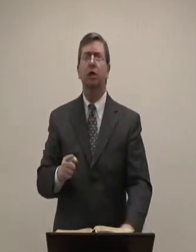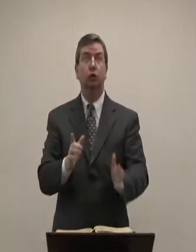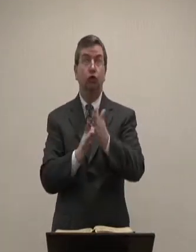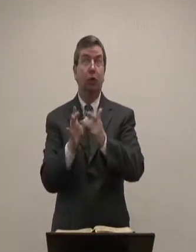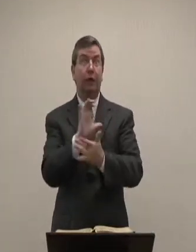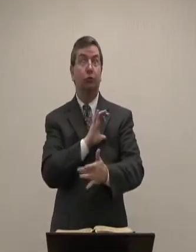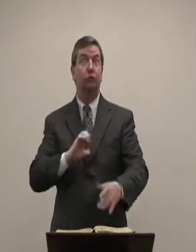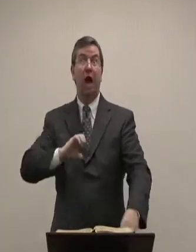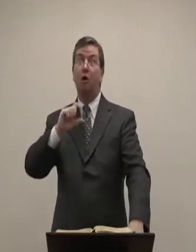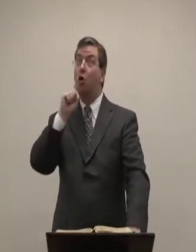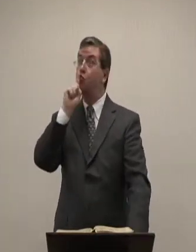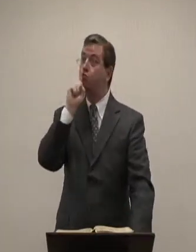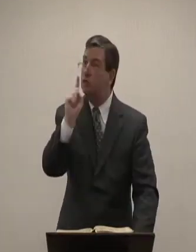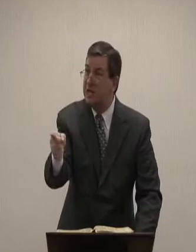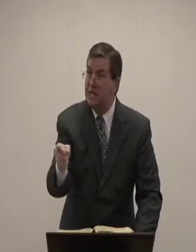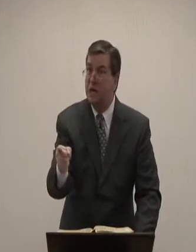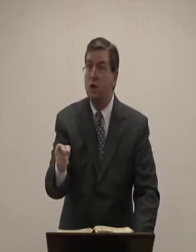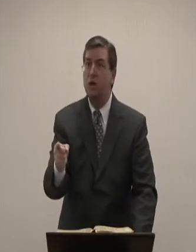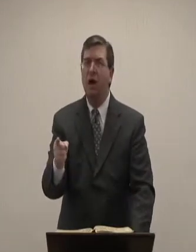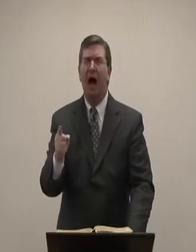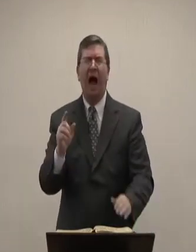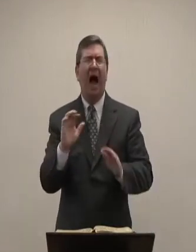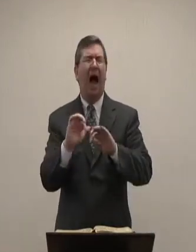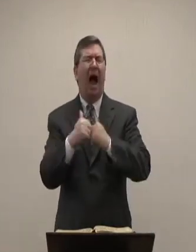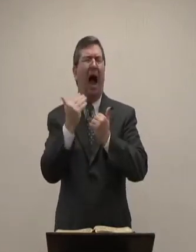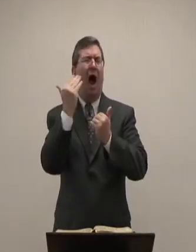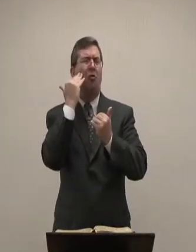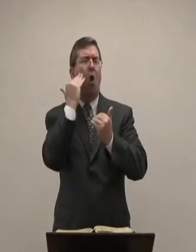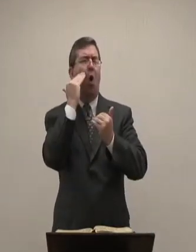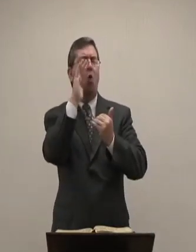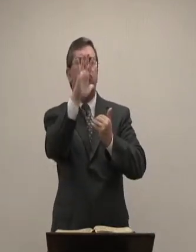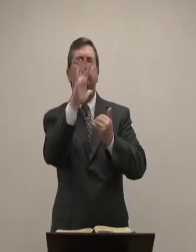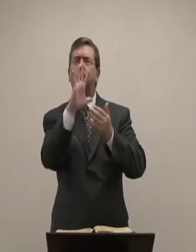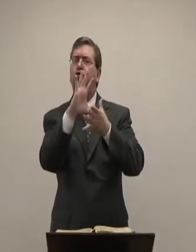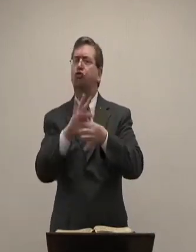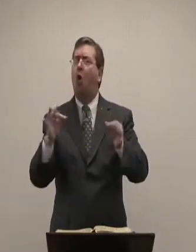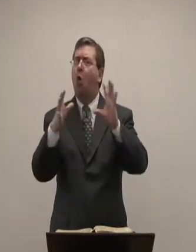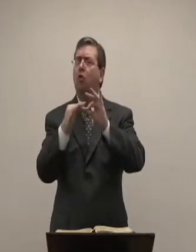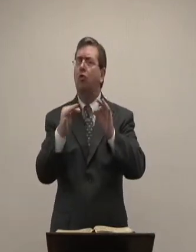and understand that God is real. Christianity is real.